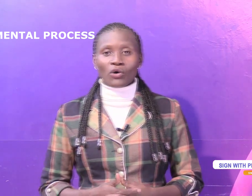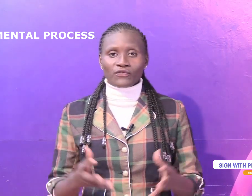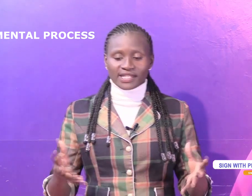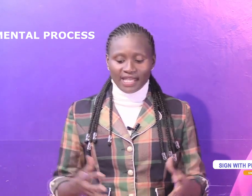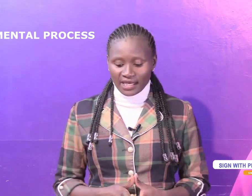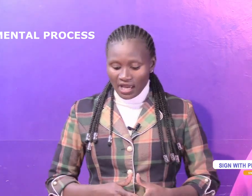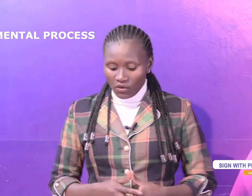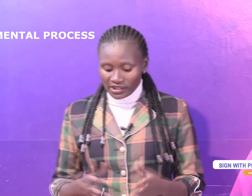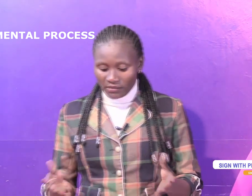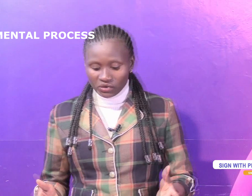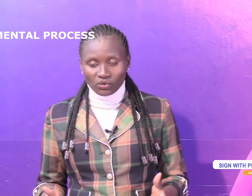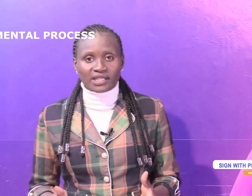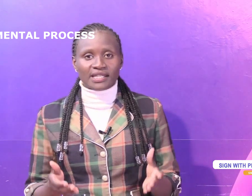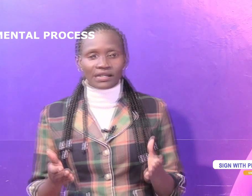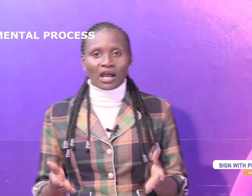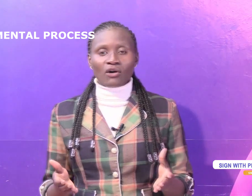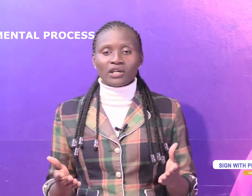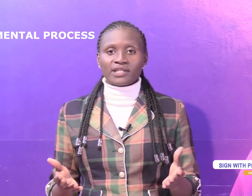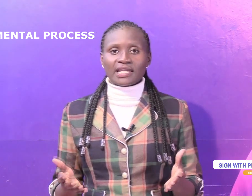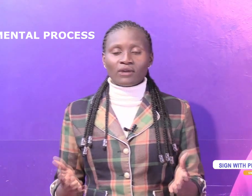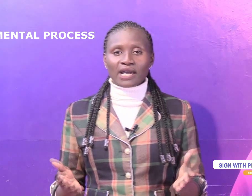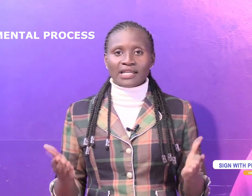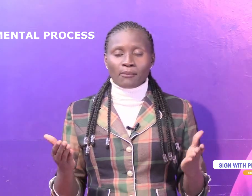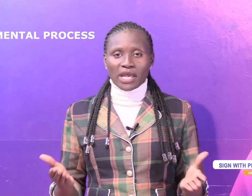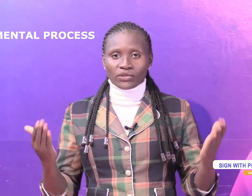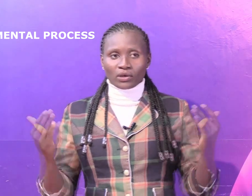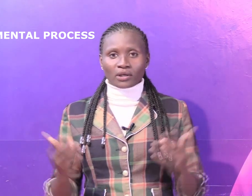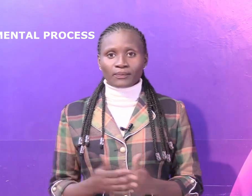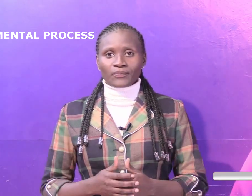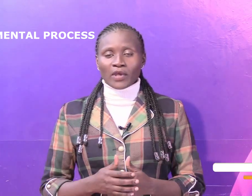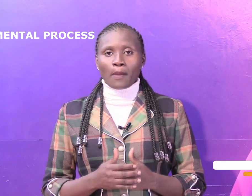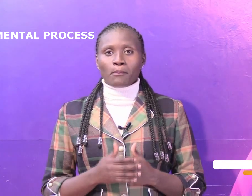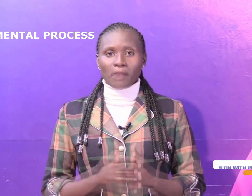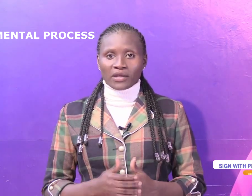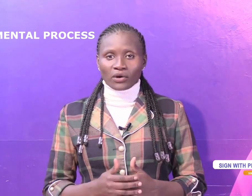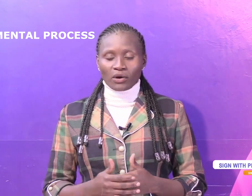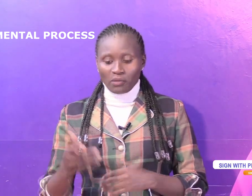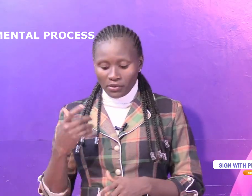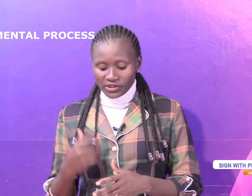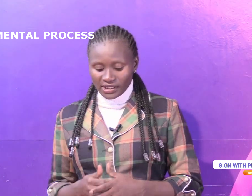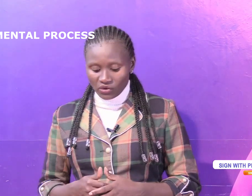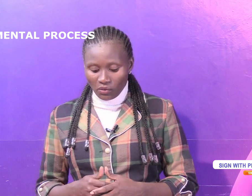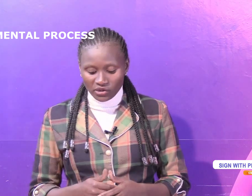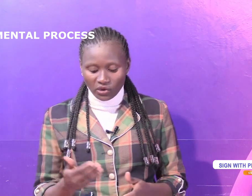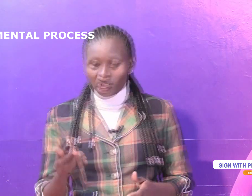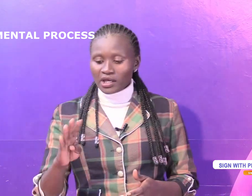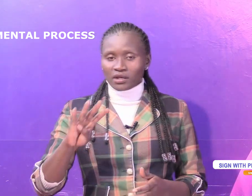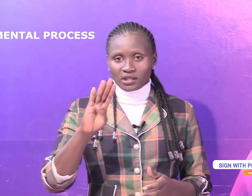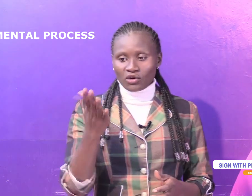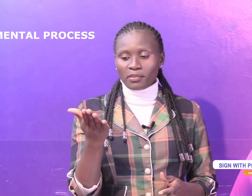sign. How can we sign the word mental? Mental process. So mental, open palm,